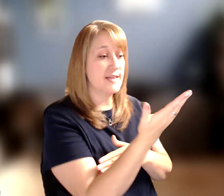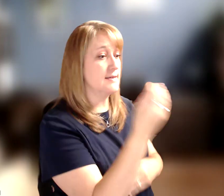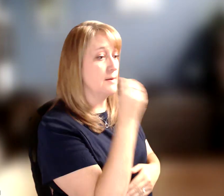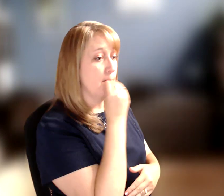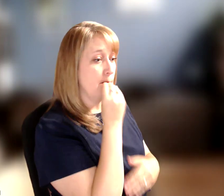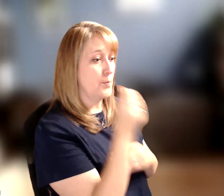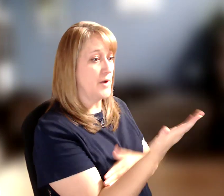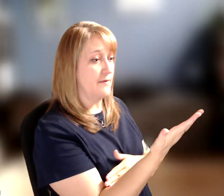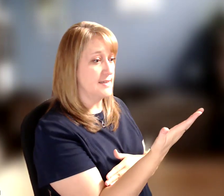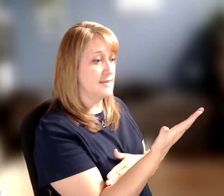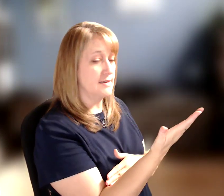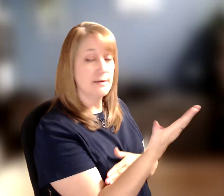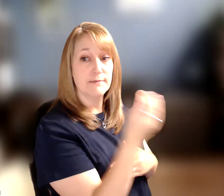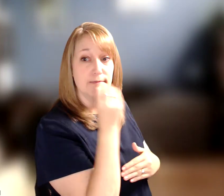is breakfast.